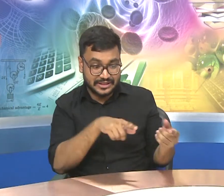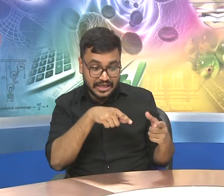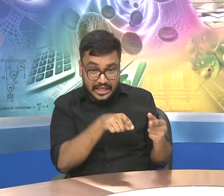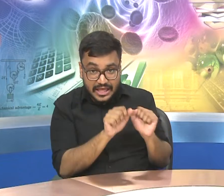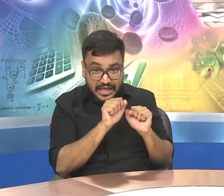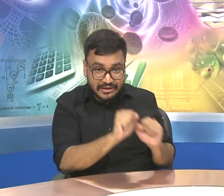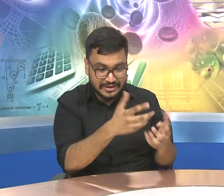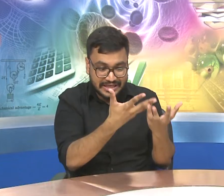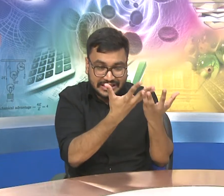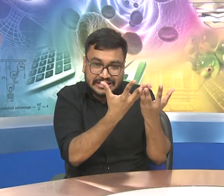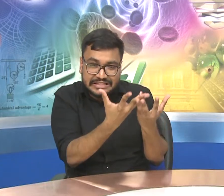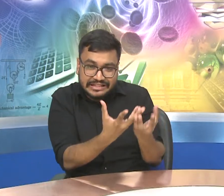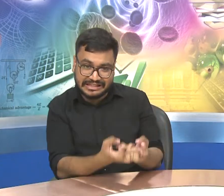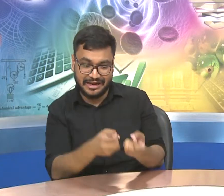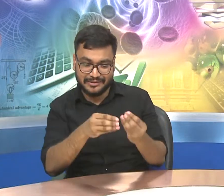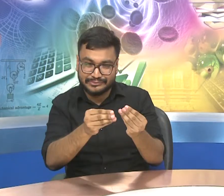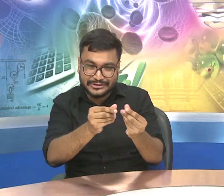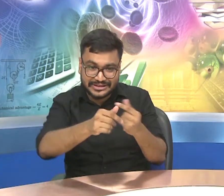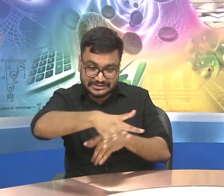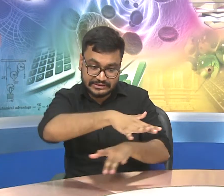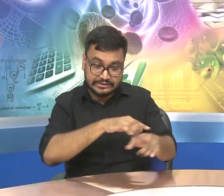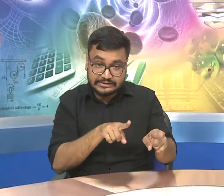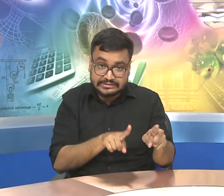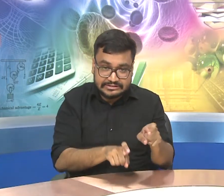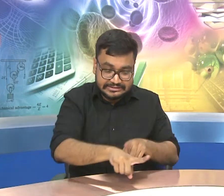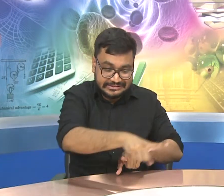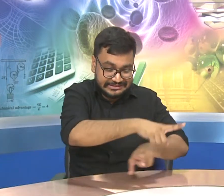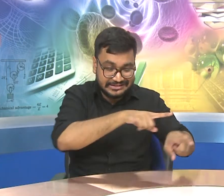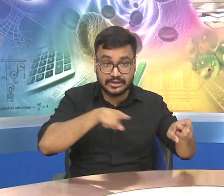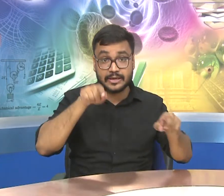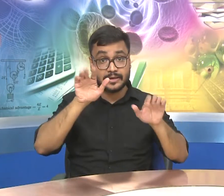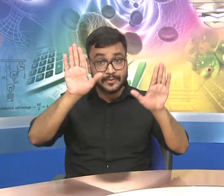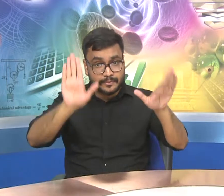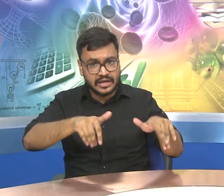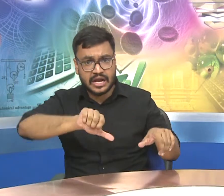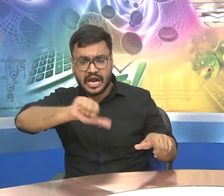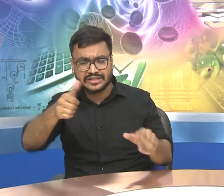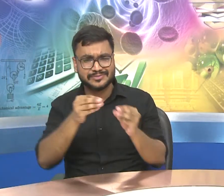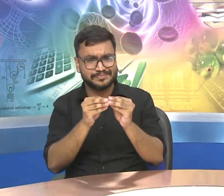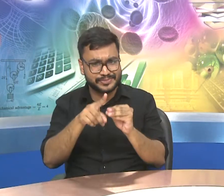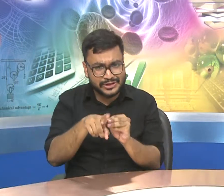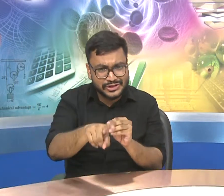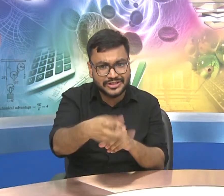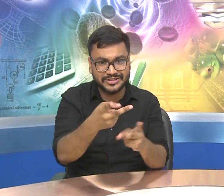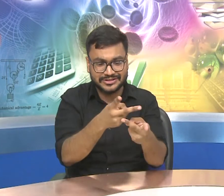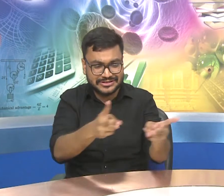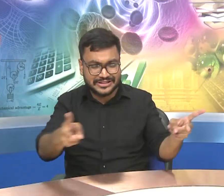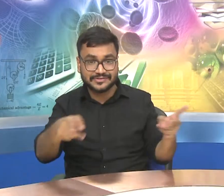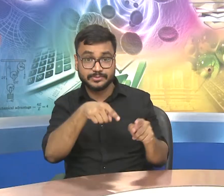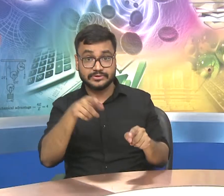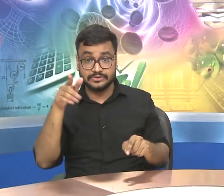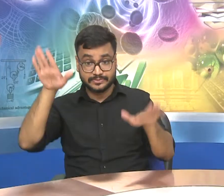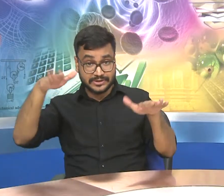then earthworms, and then they eat by bird and